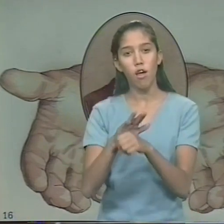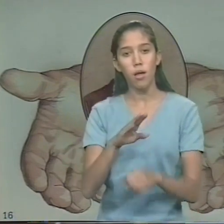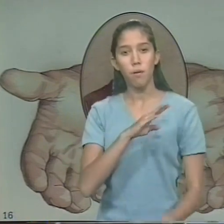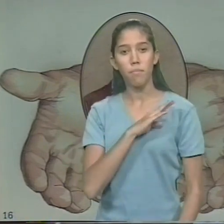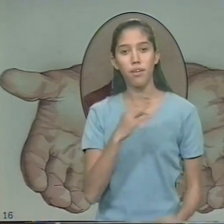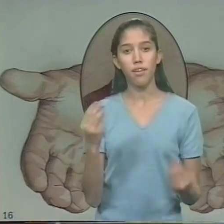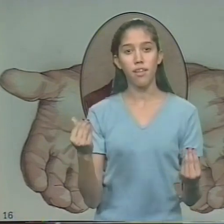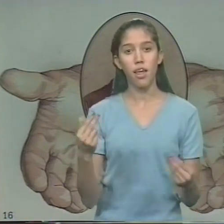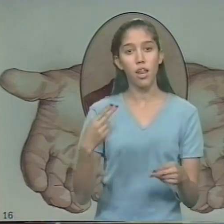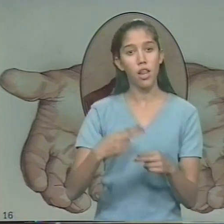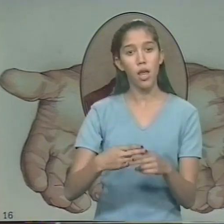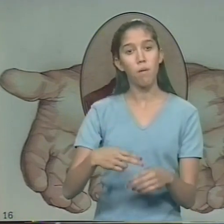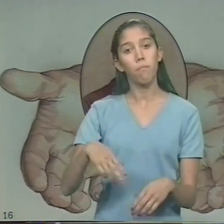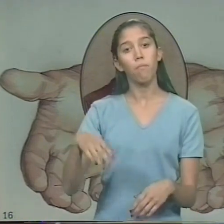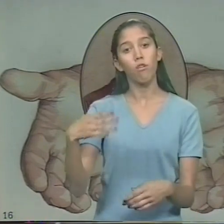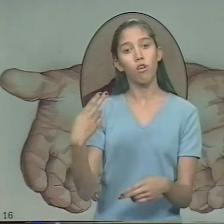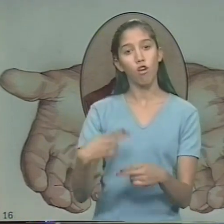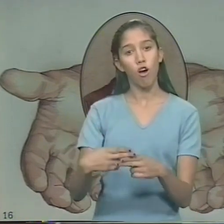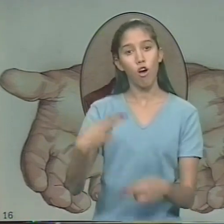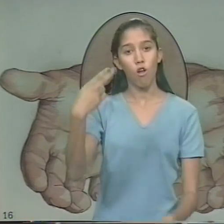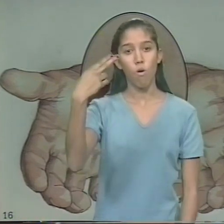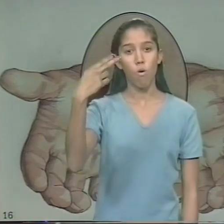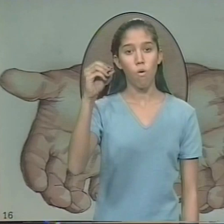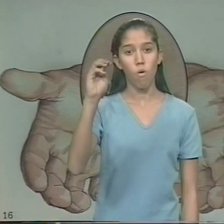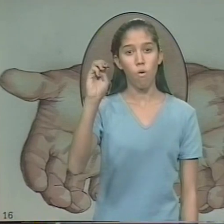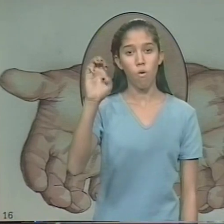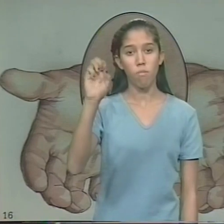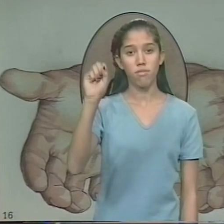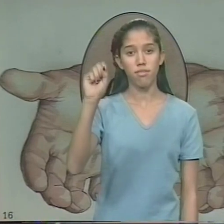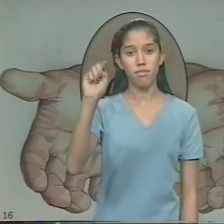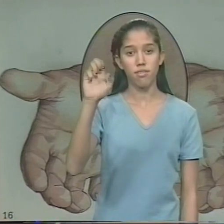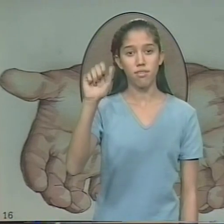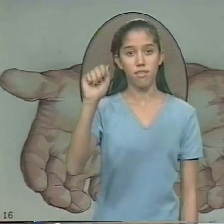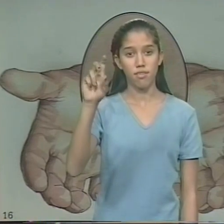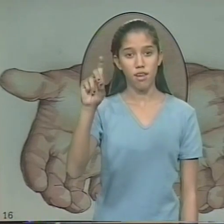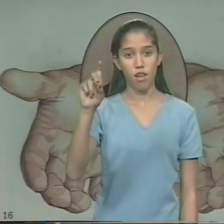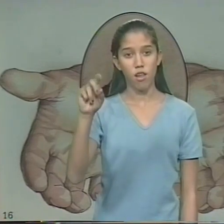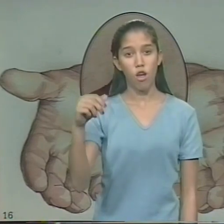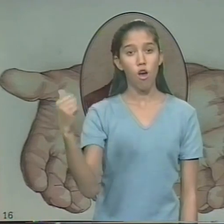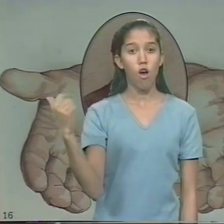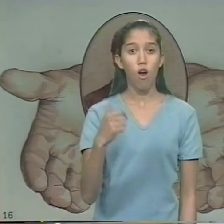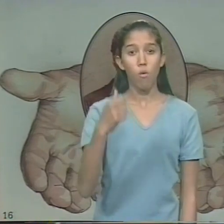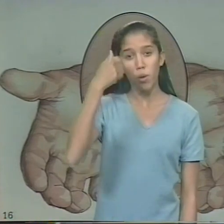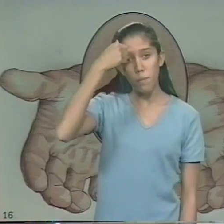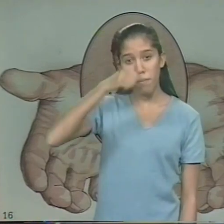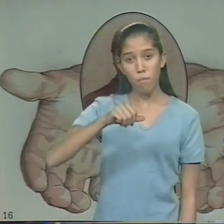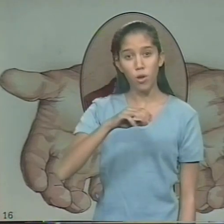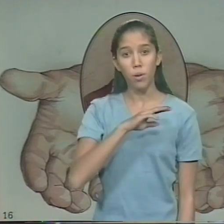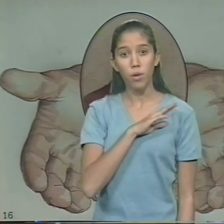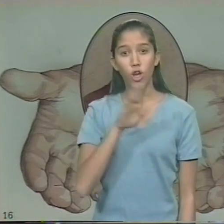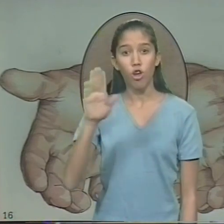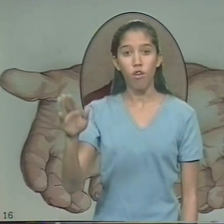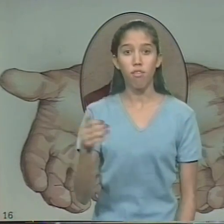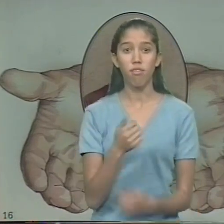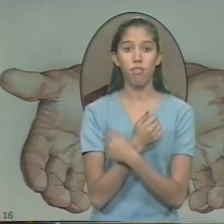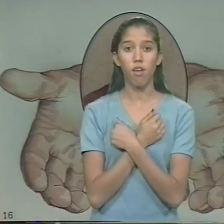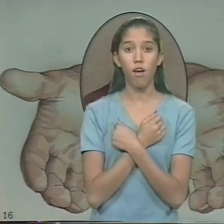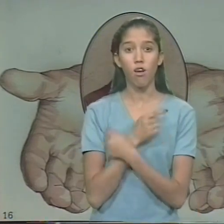her homestead. Biddy's love was remembered in the words she told to her great-granddaughter, Gladys Owen Smith. As